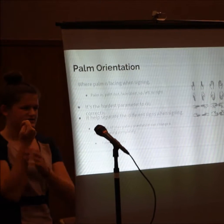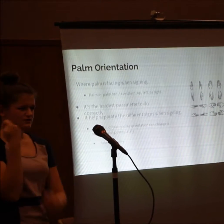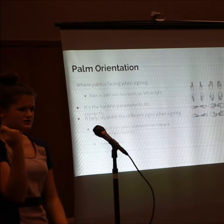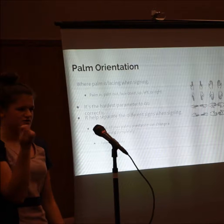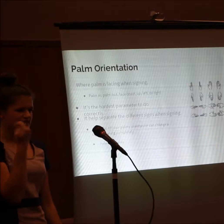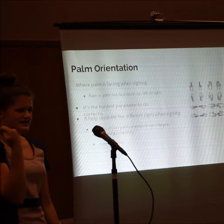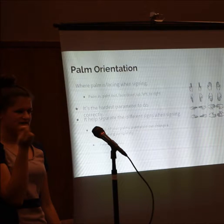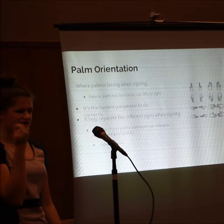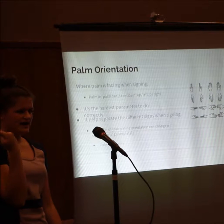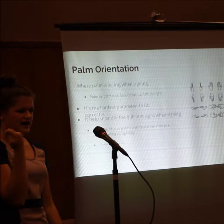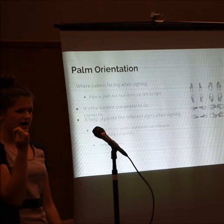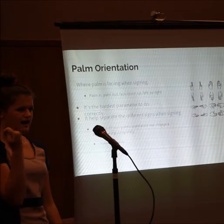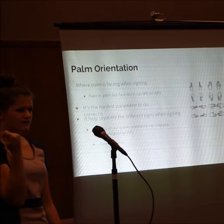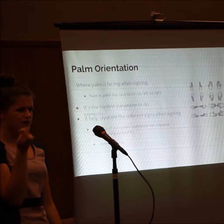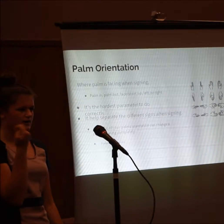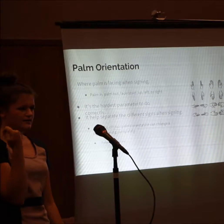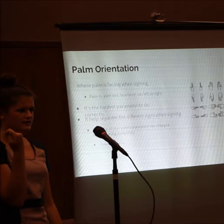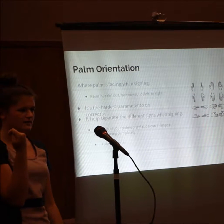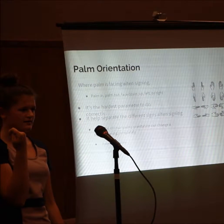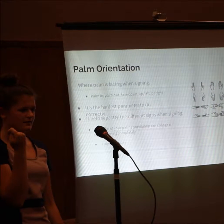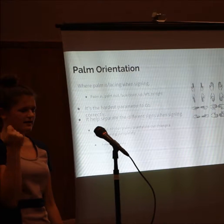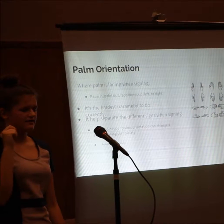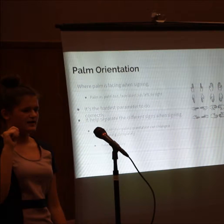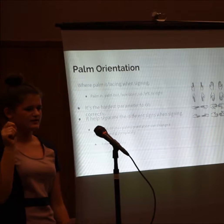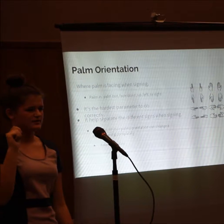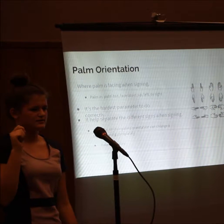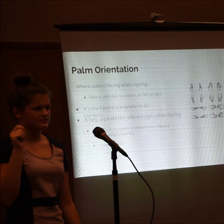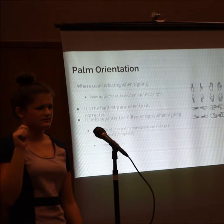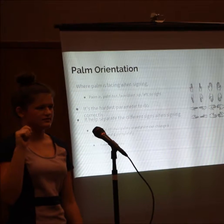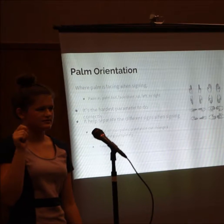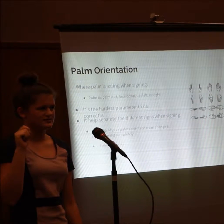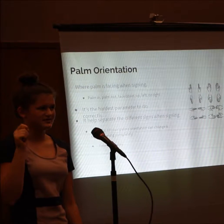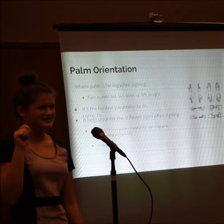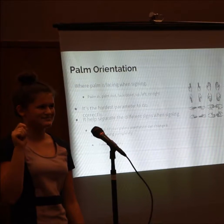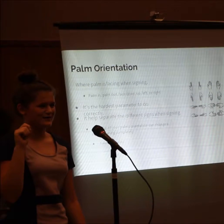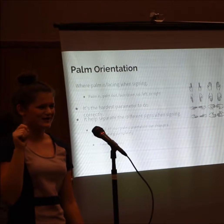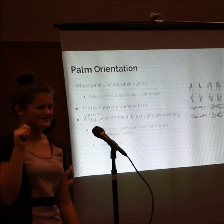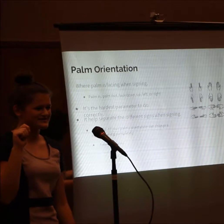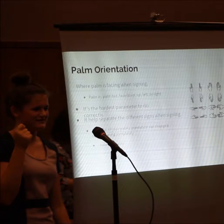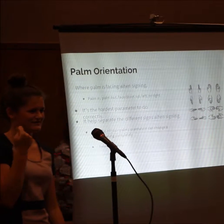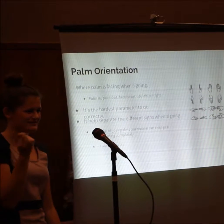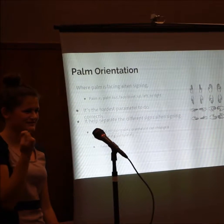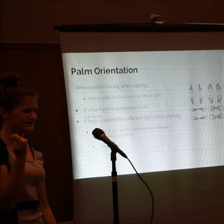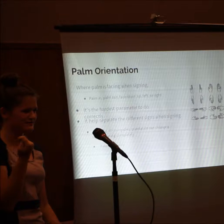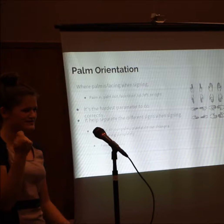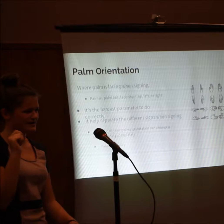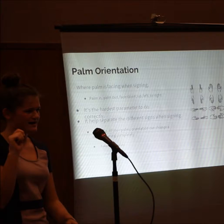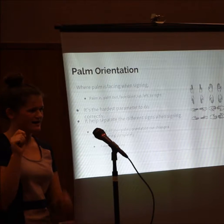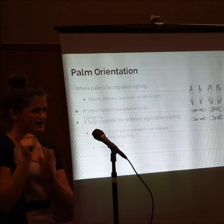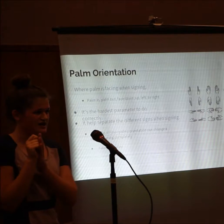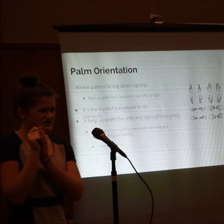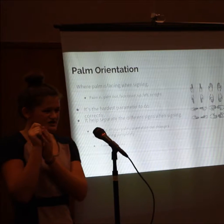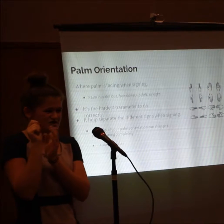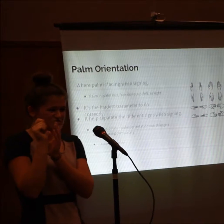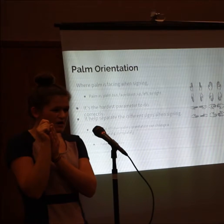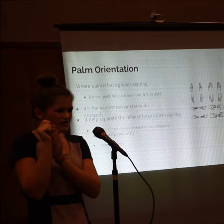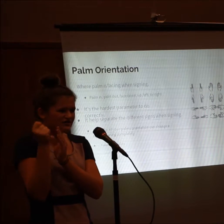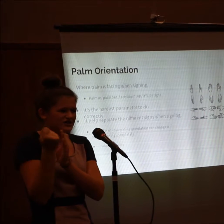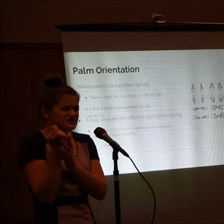So Tuesday's palm in, and then toilet's palm out. So those, the small thing,